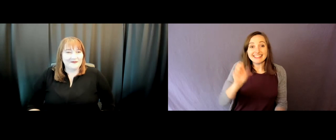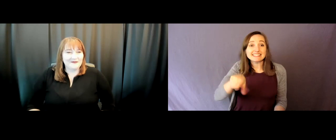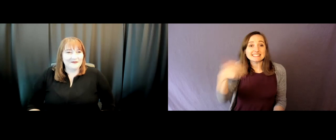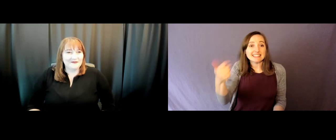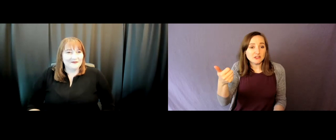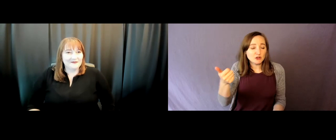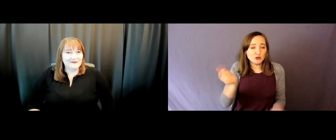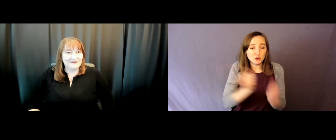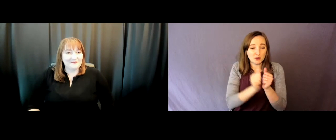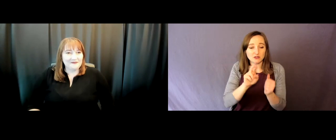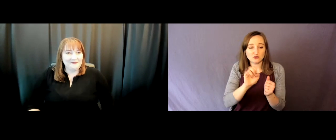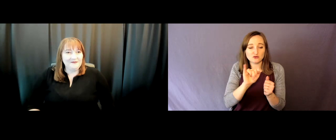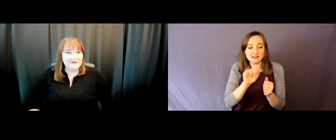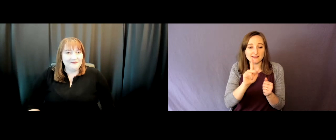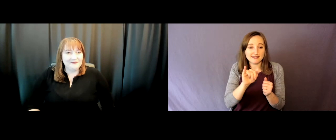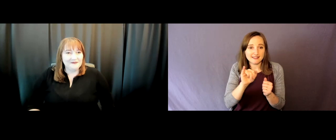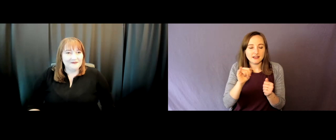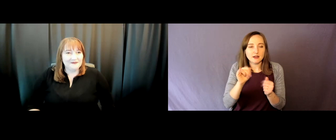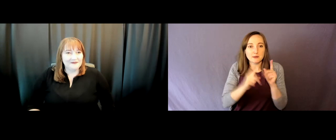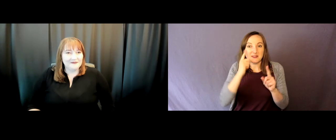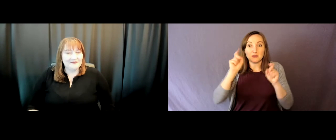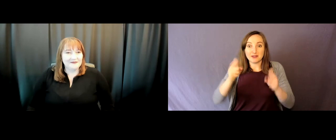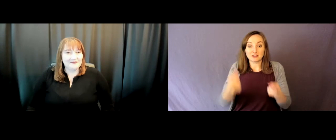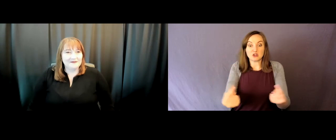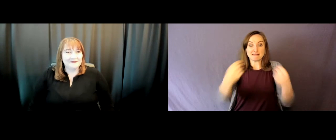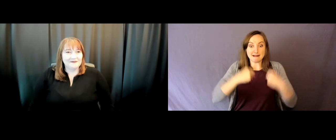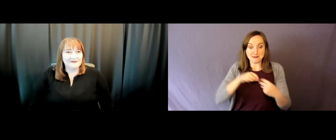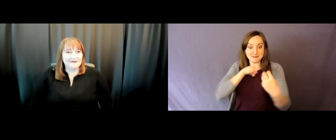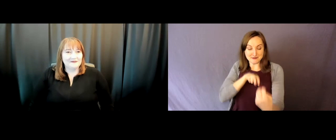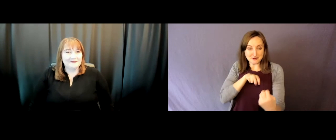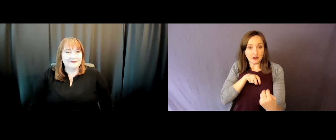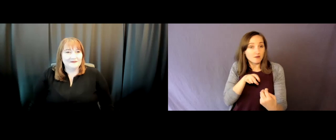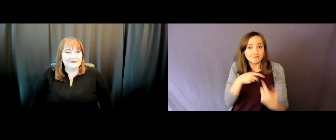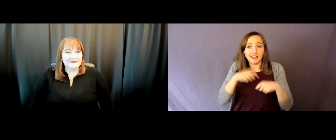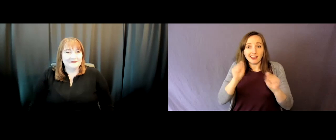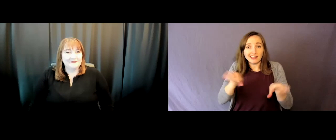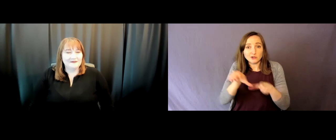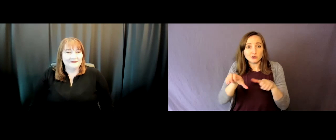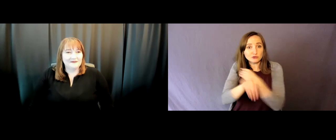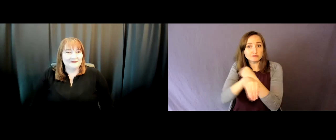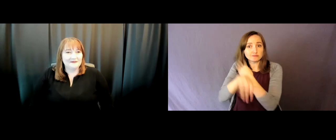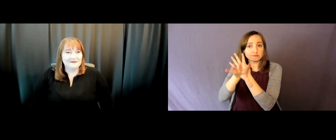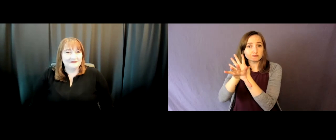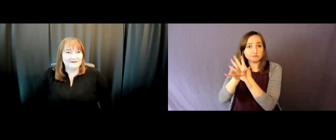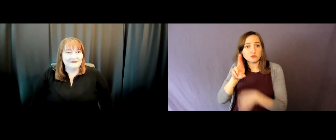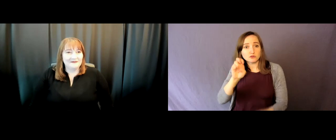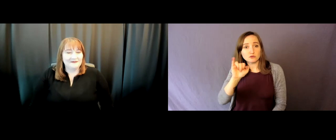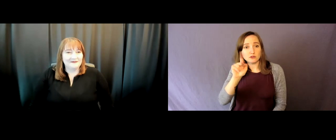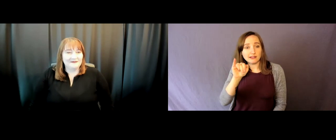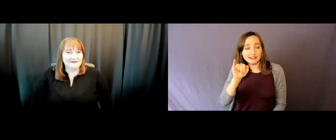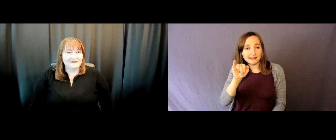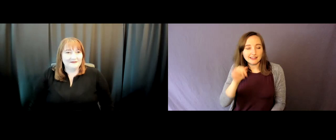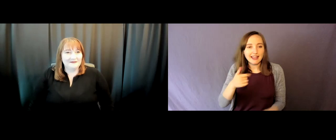thing too with Reiki. A lot of people think you have to come in and get it done. I actually can perform remote Reiki, where I basically